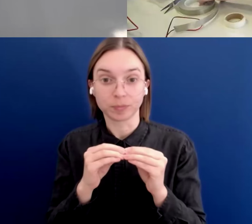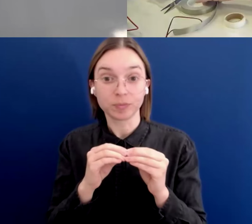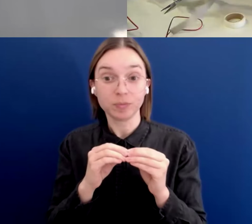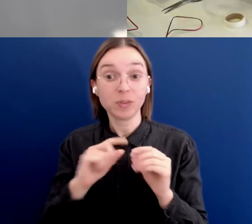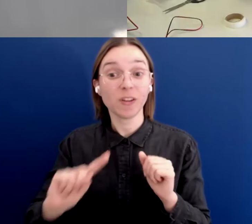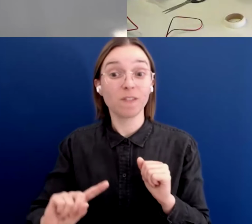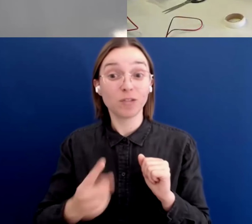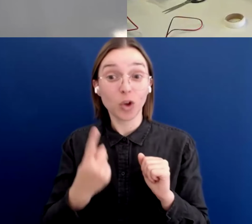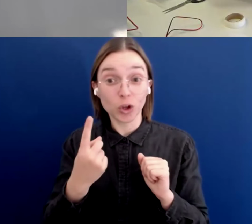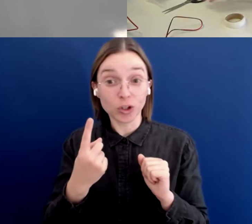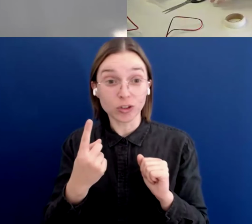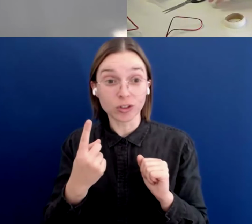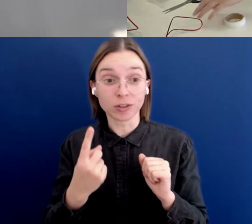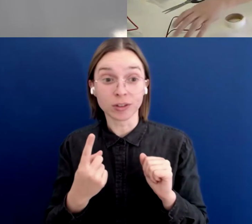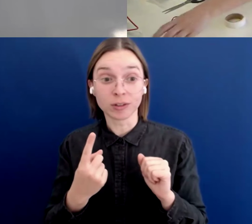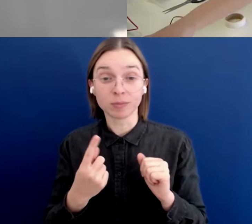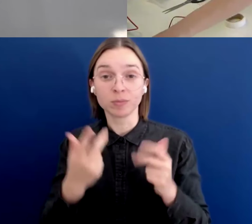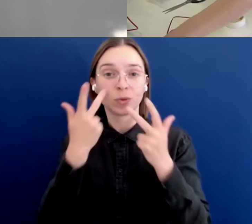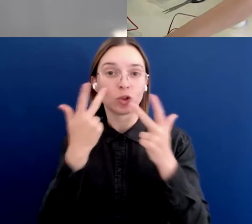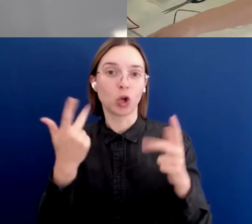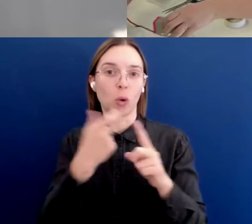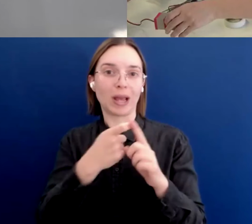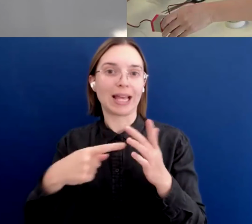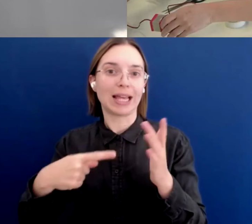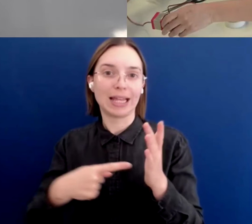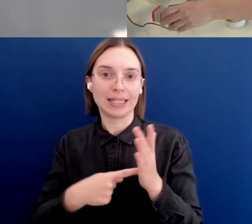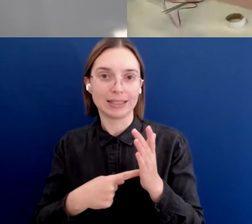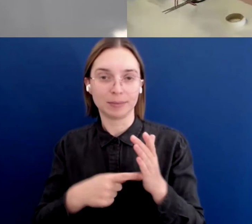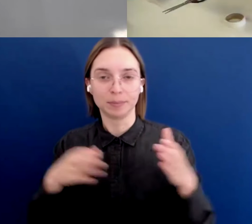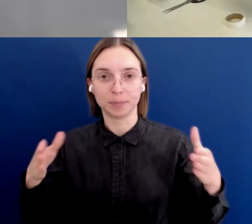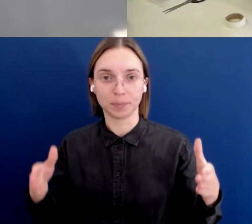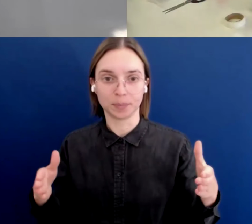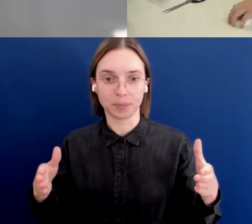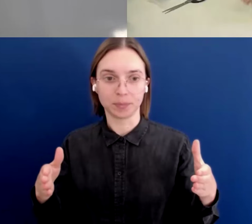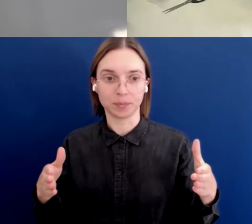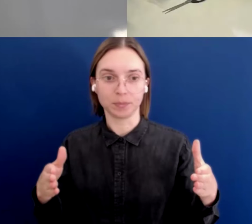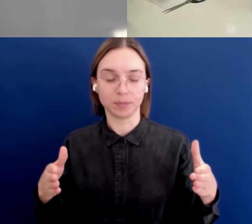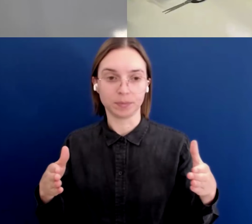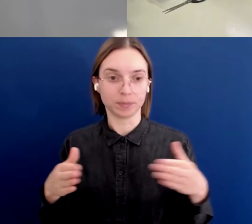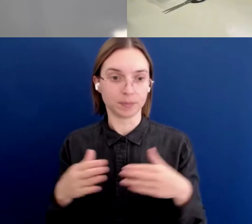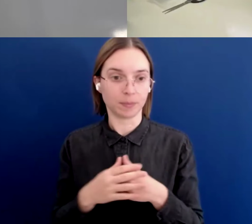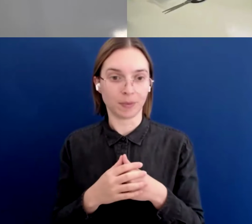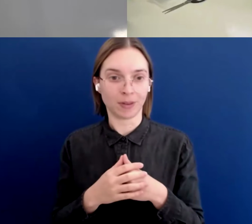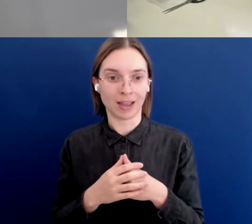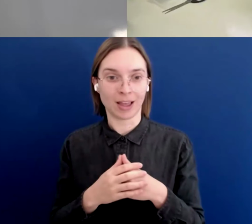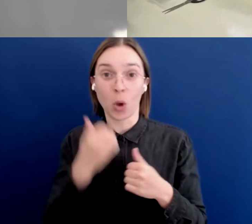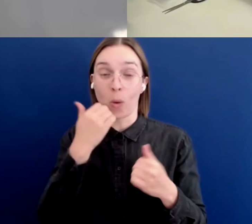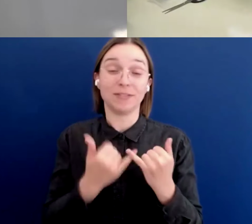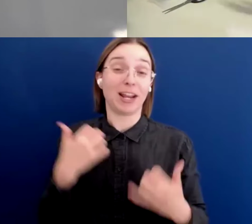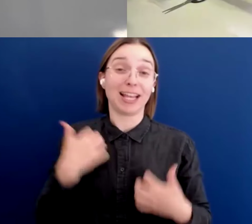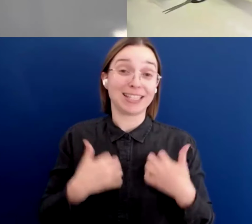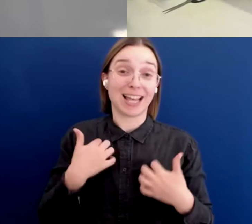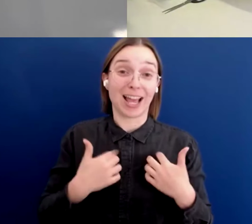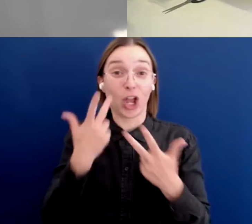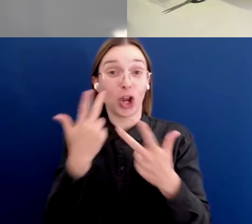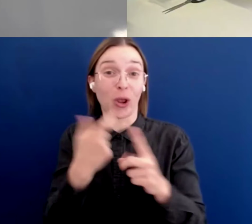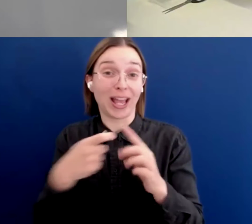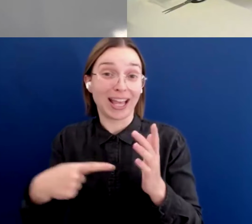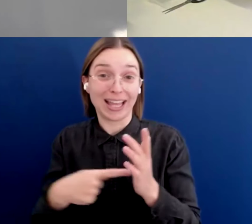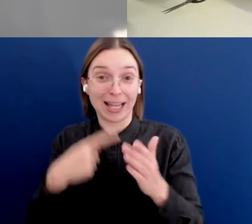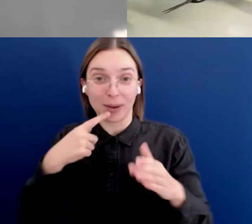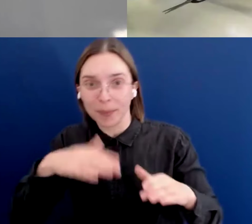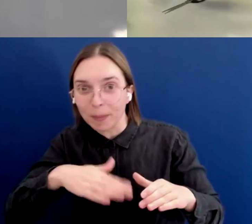know is this is your kit. Let's do an unboxing. I always like these. Okay. I'm always very excited by them. All